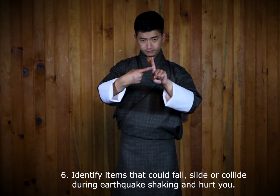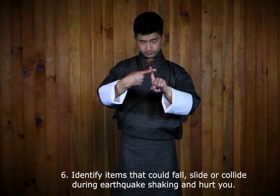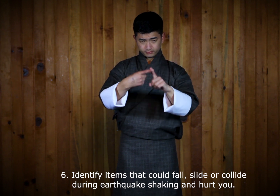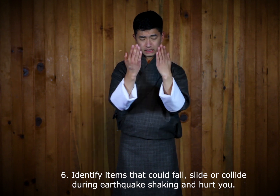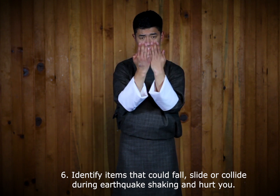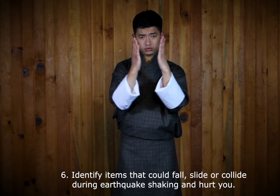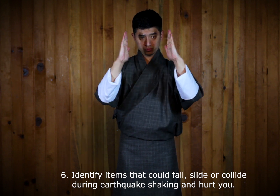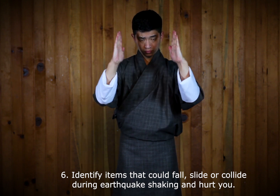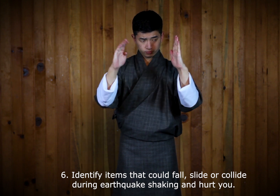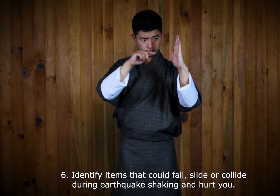Six.